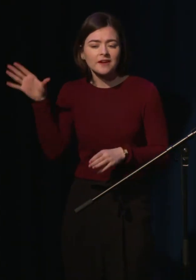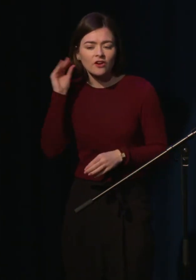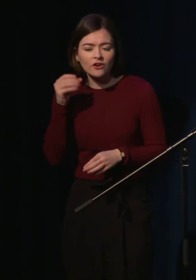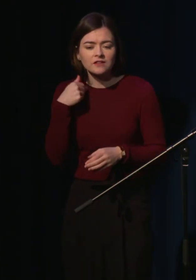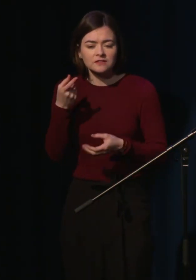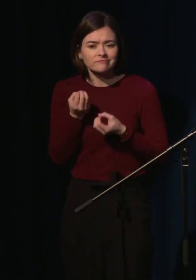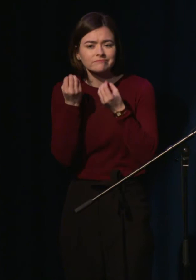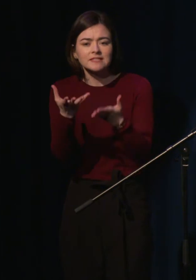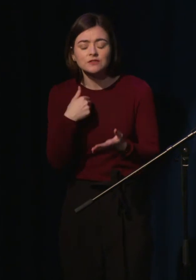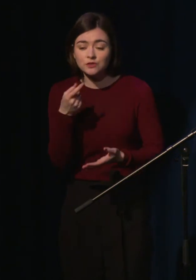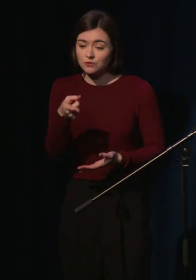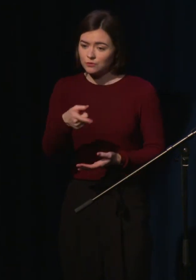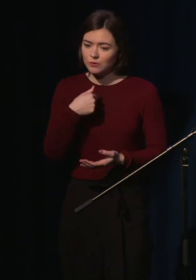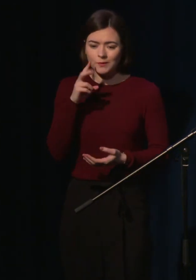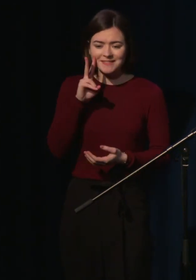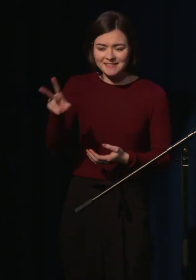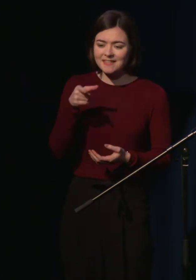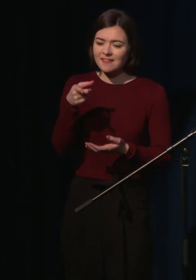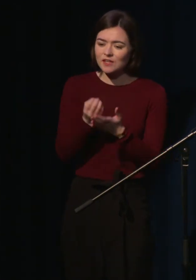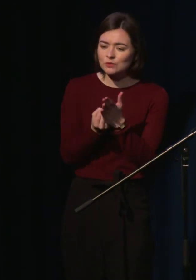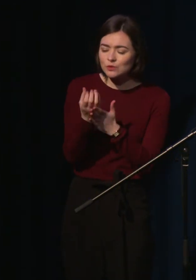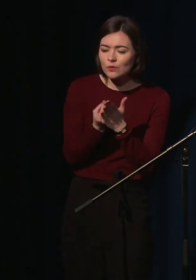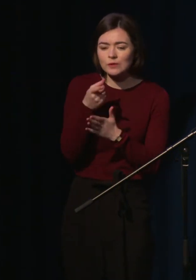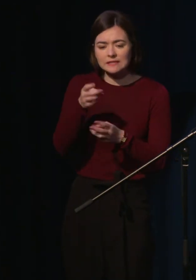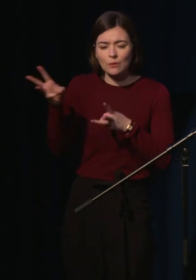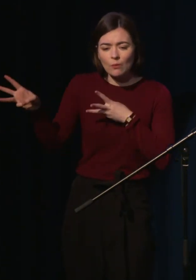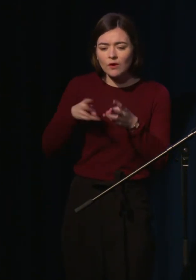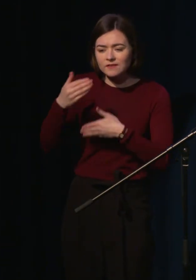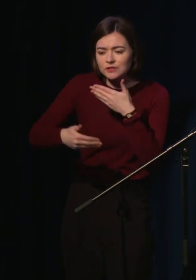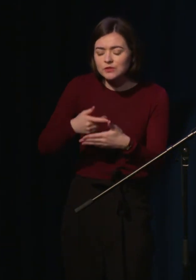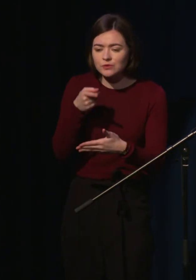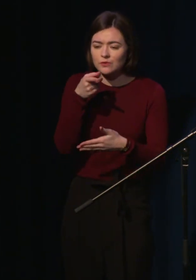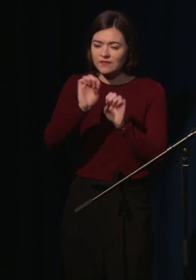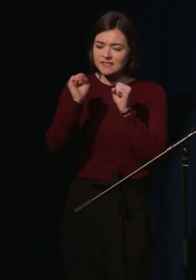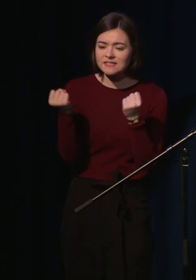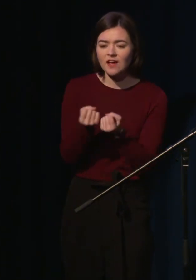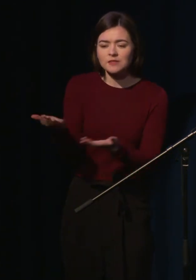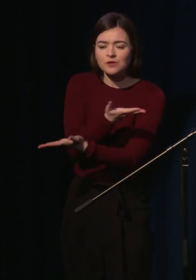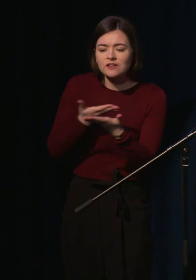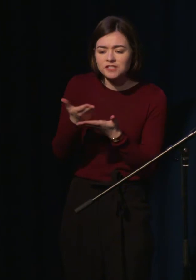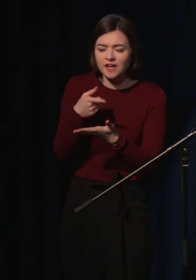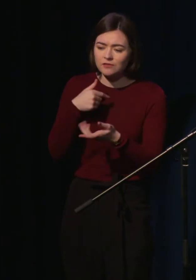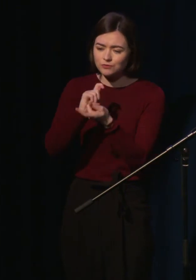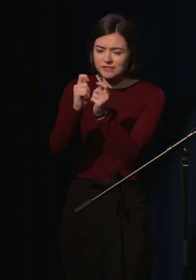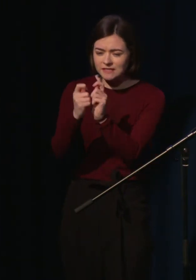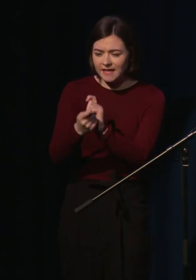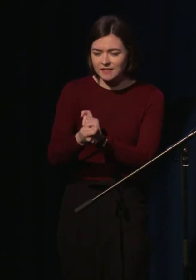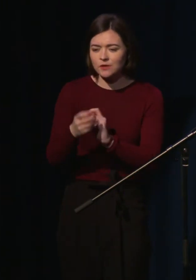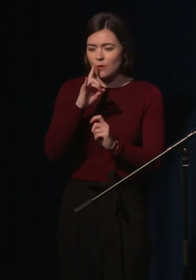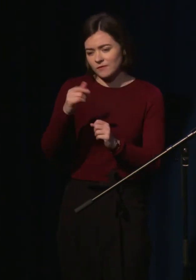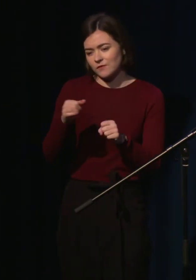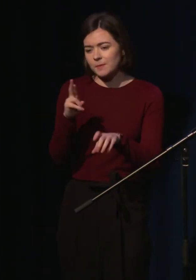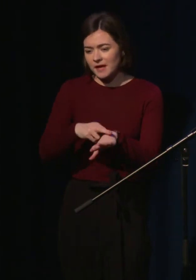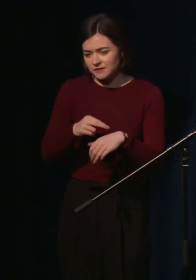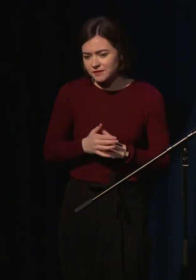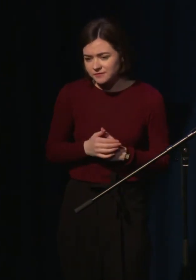to, we would see that the stories they tell, the work they make, the society we share, begin to change shape for the better.